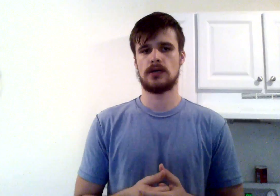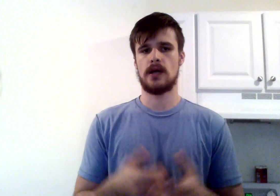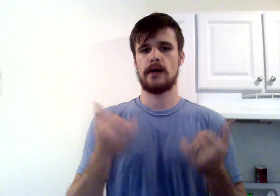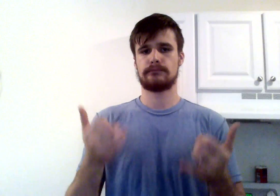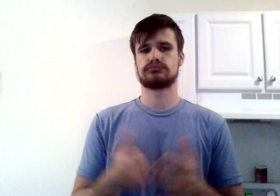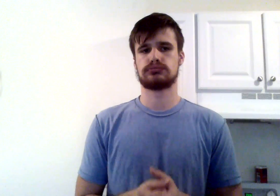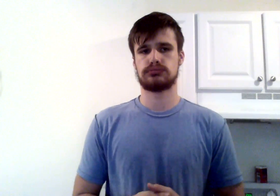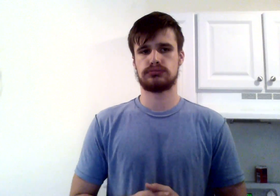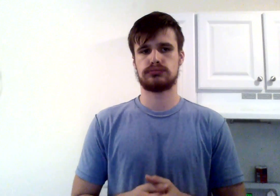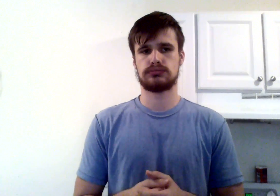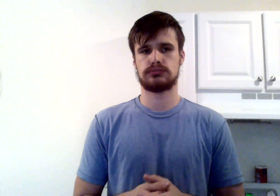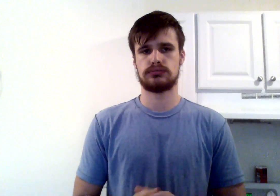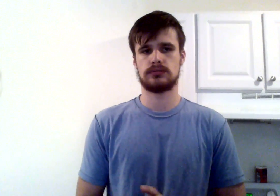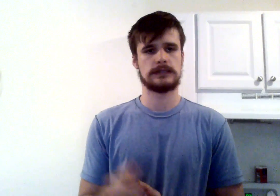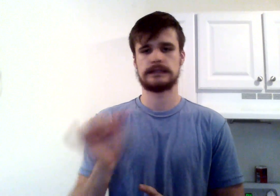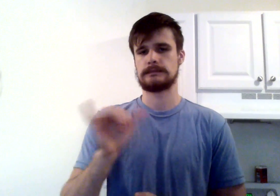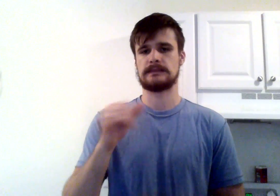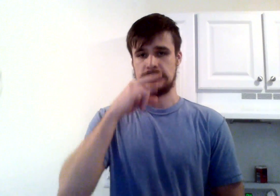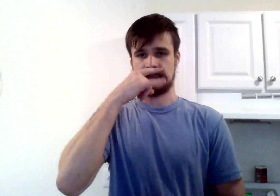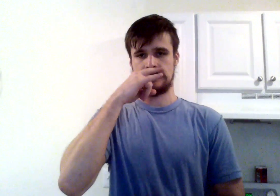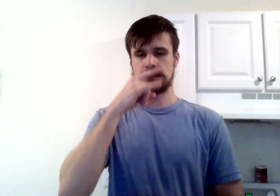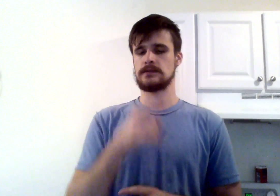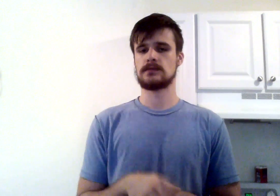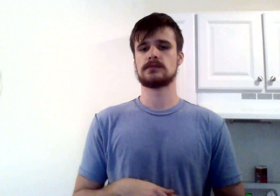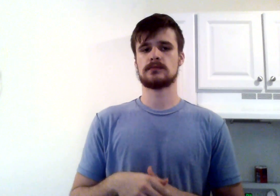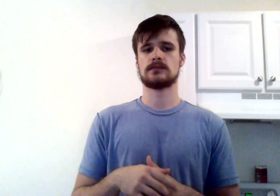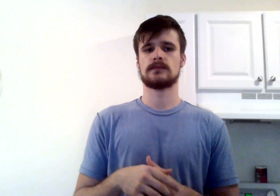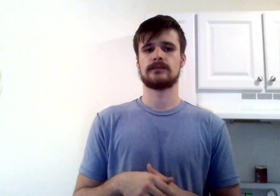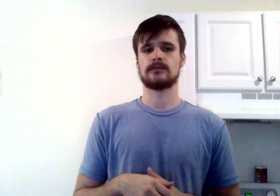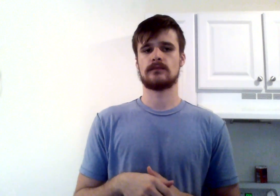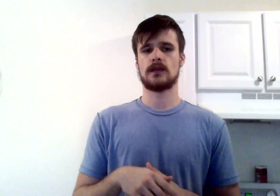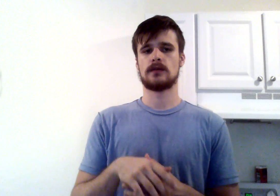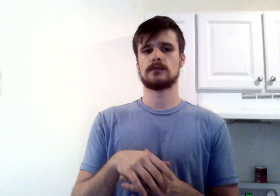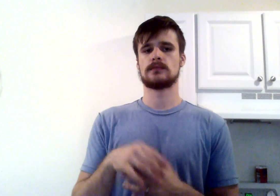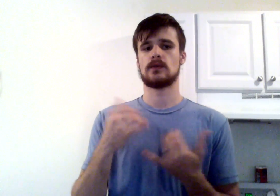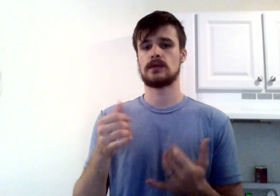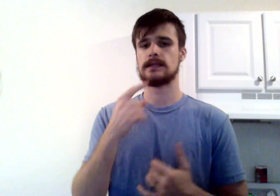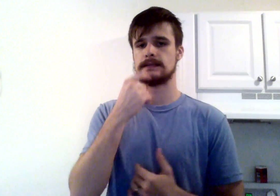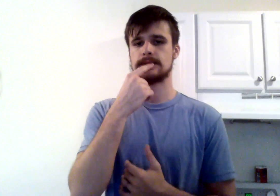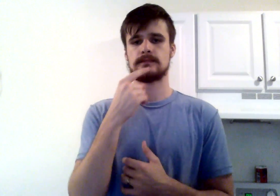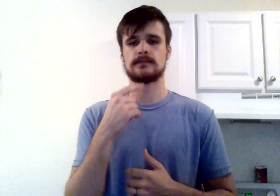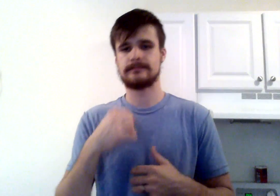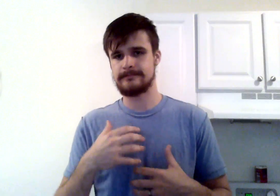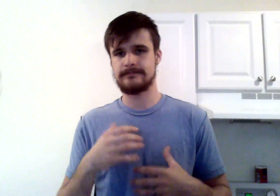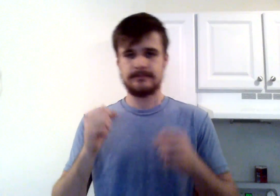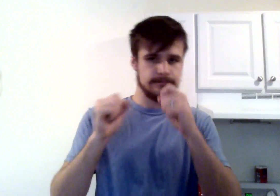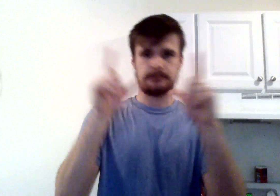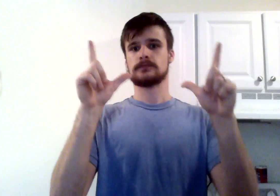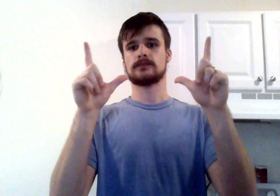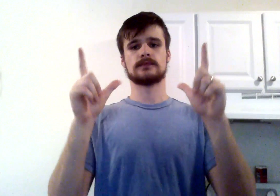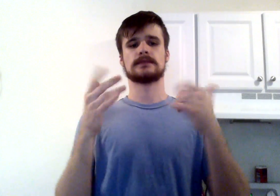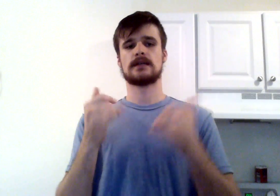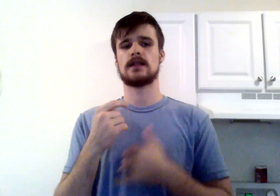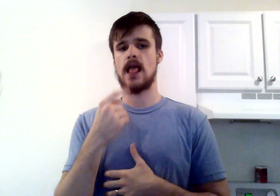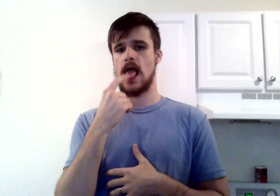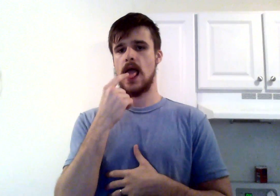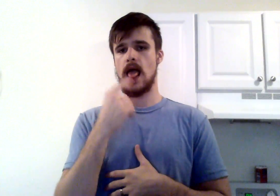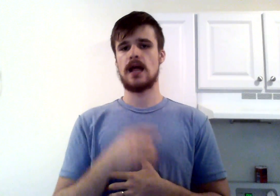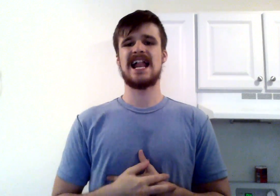just like when you were a kid. Now your lips should be coming alive. We're going to do the tongue next with exaggerated la, la, la,